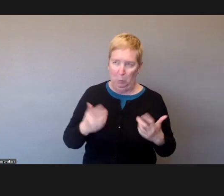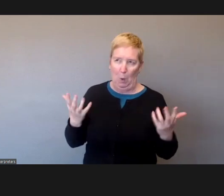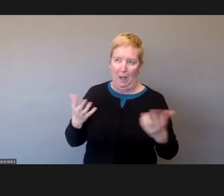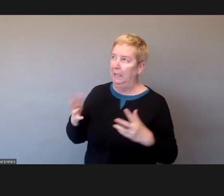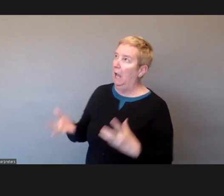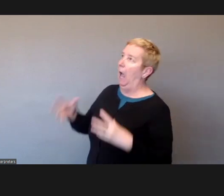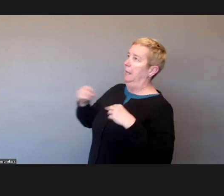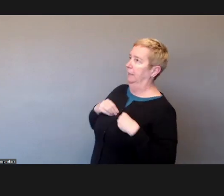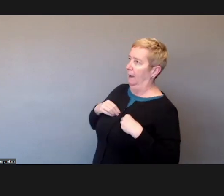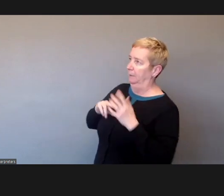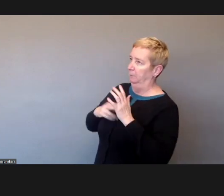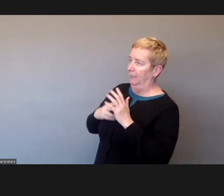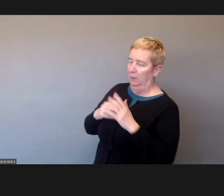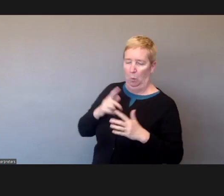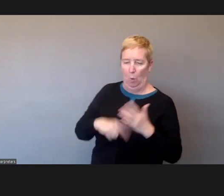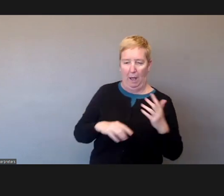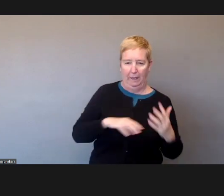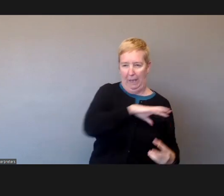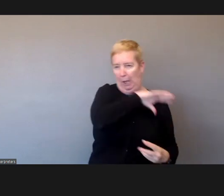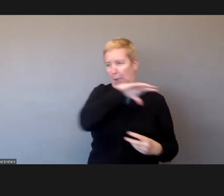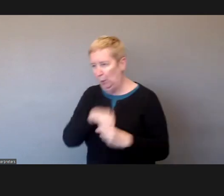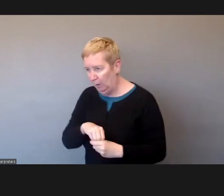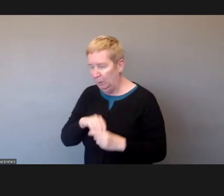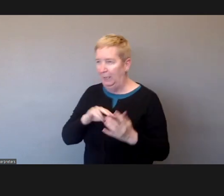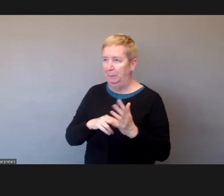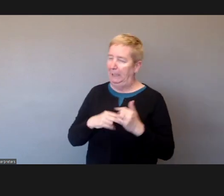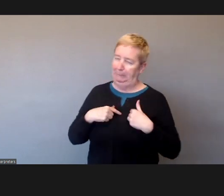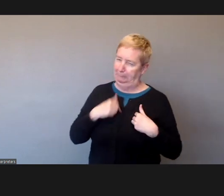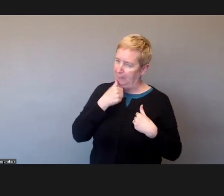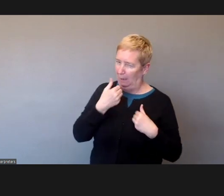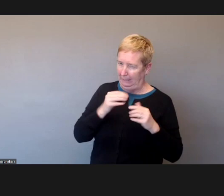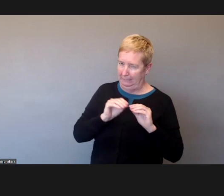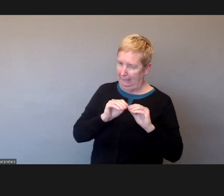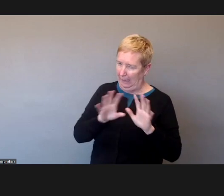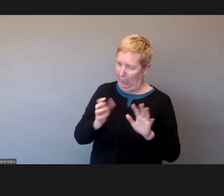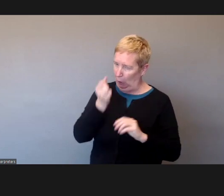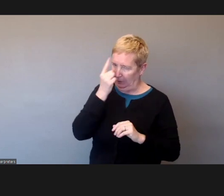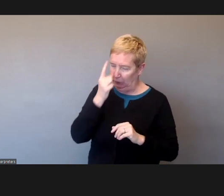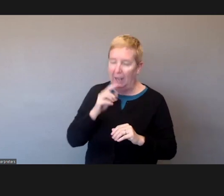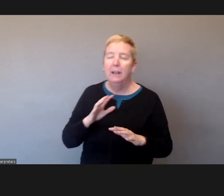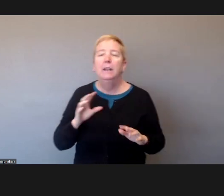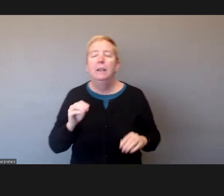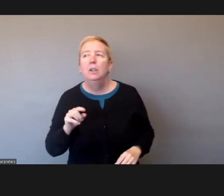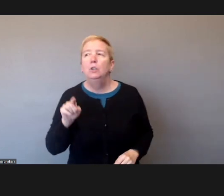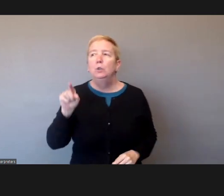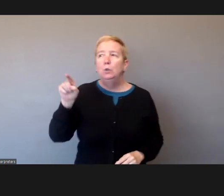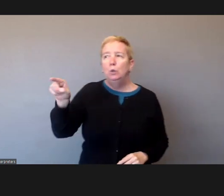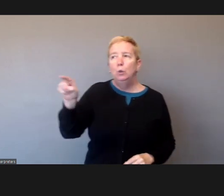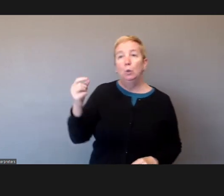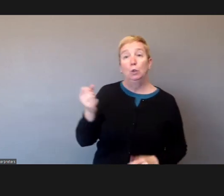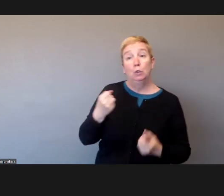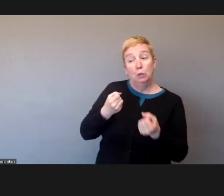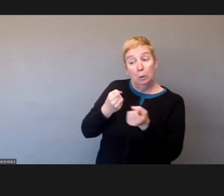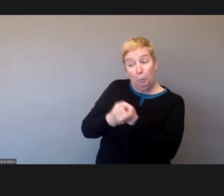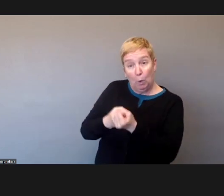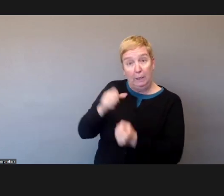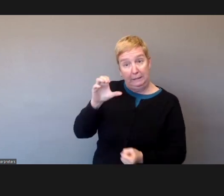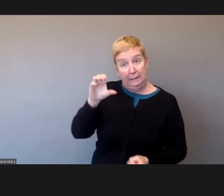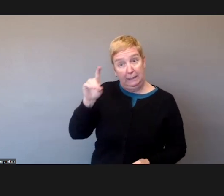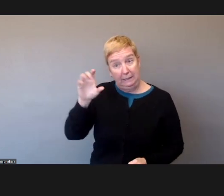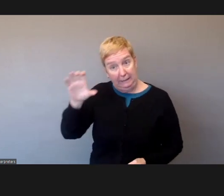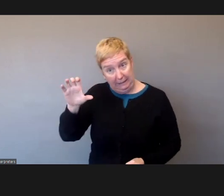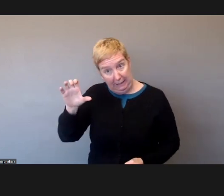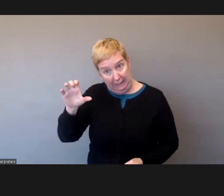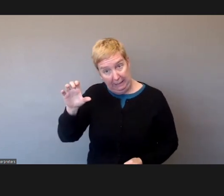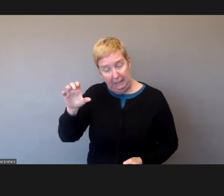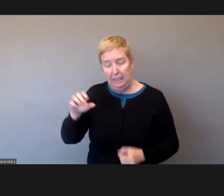but more importantly, I'm not entirely clear on, it sounds like you support the CDC guidelines, which I assume means you support